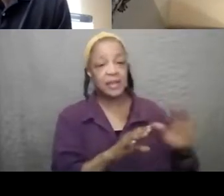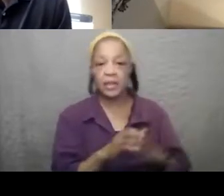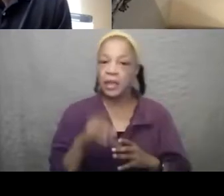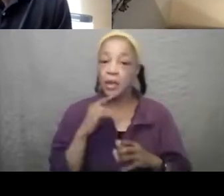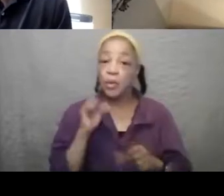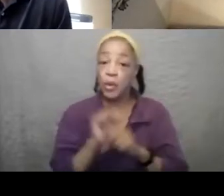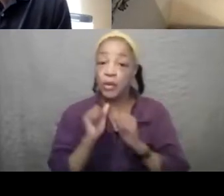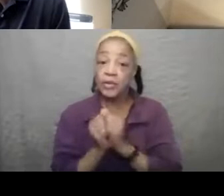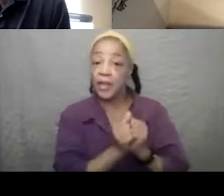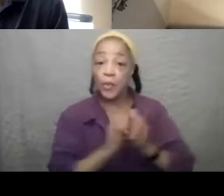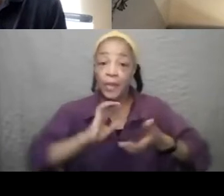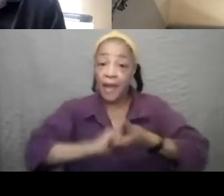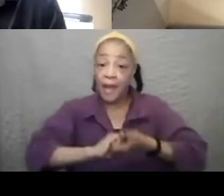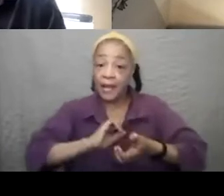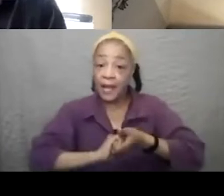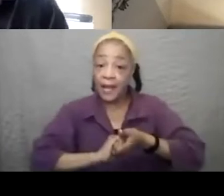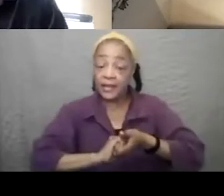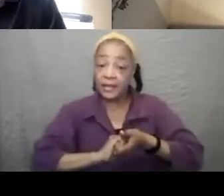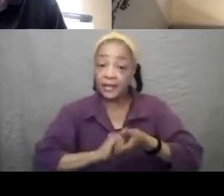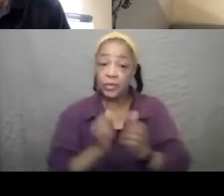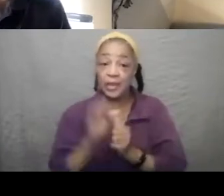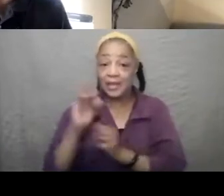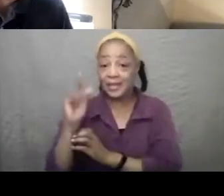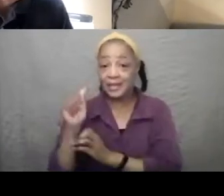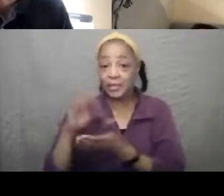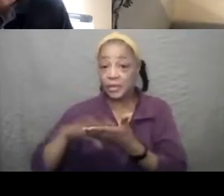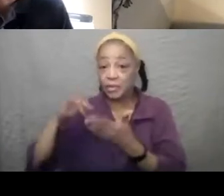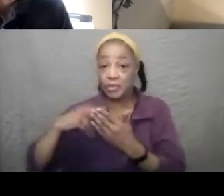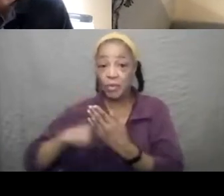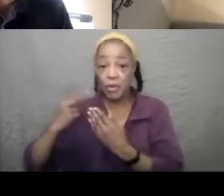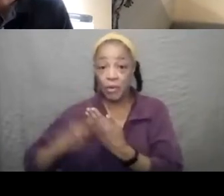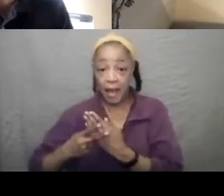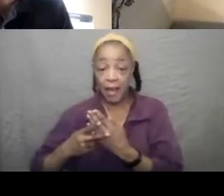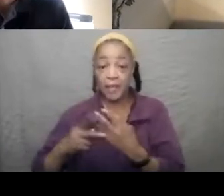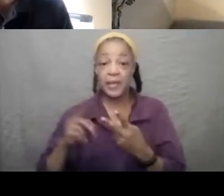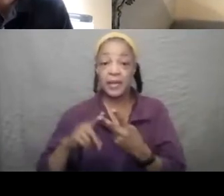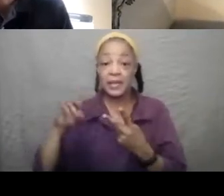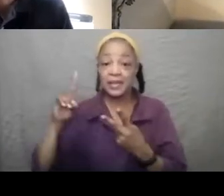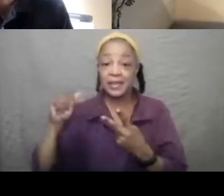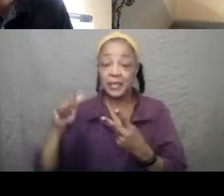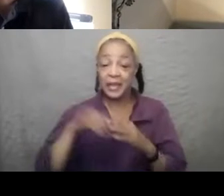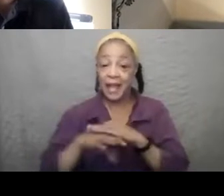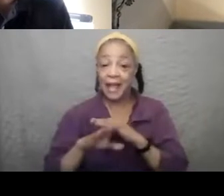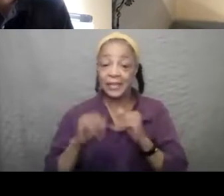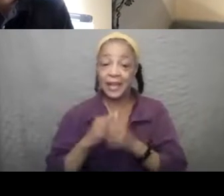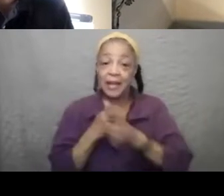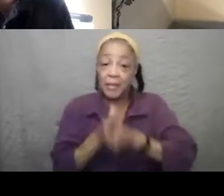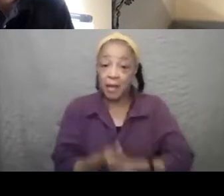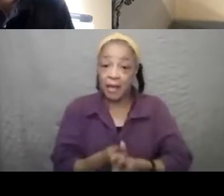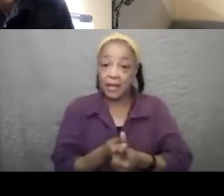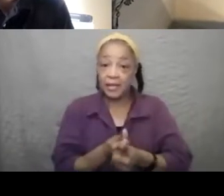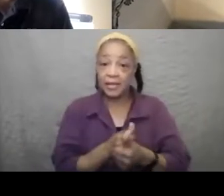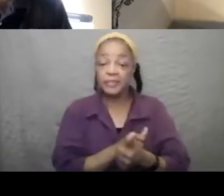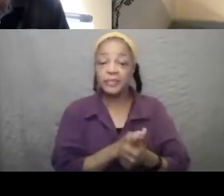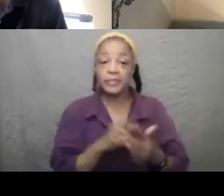allies at the Disabled Students Program, Disability Access and Compliance, and of course,